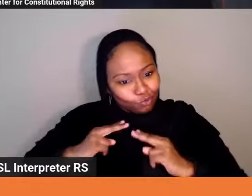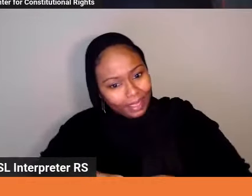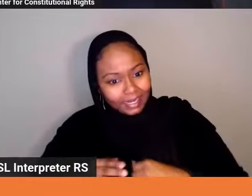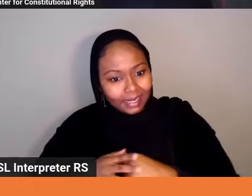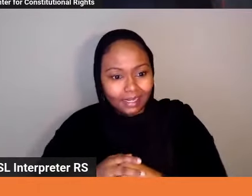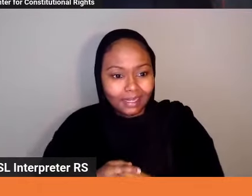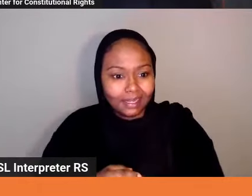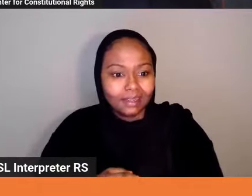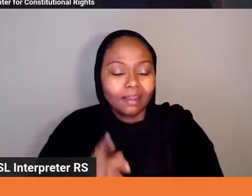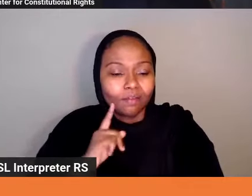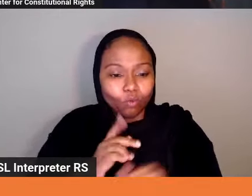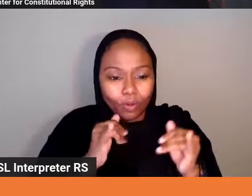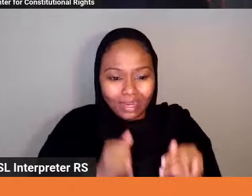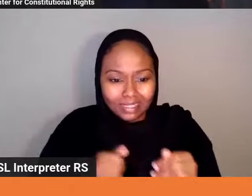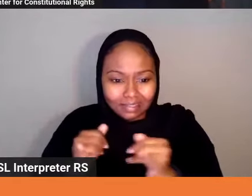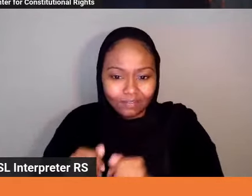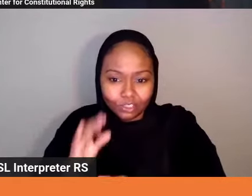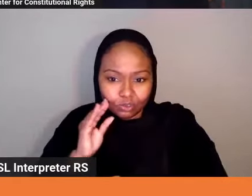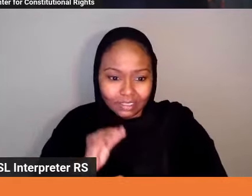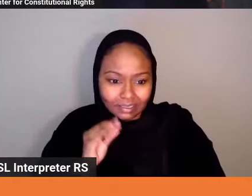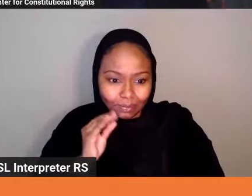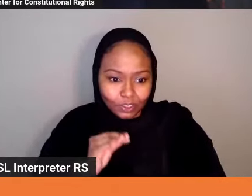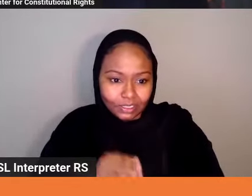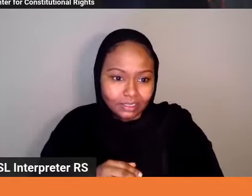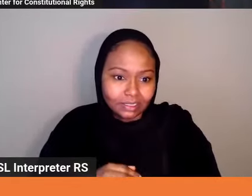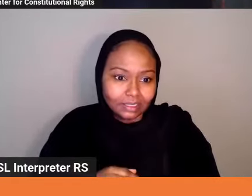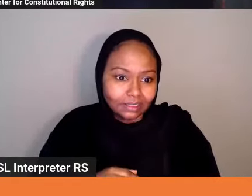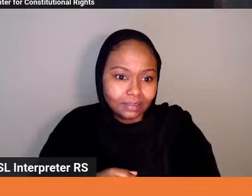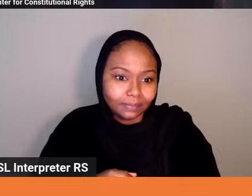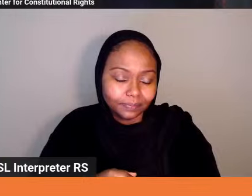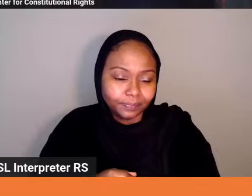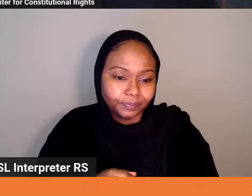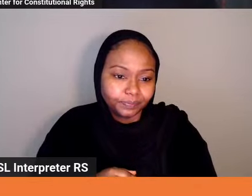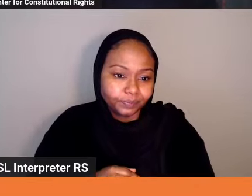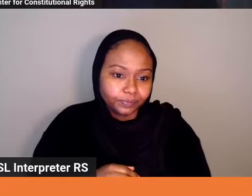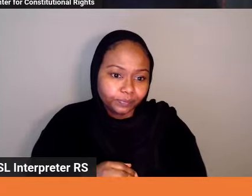and individual experiences to the fore.